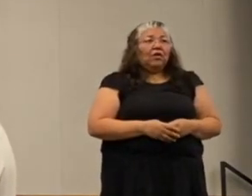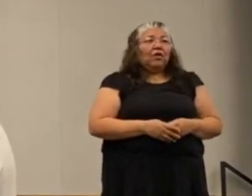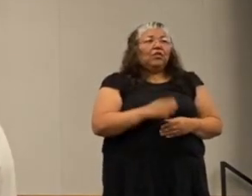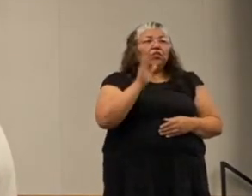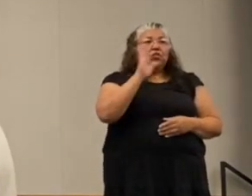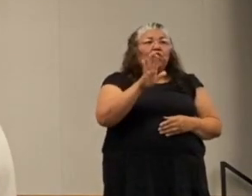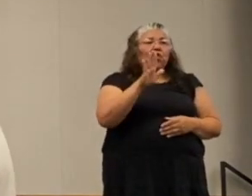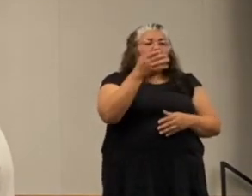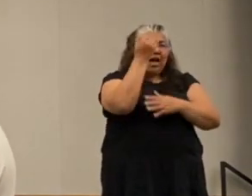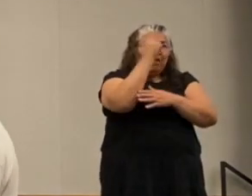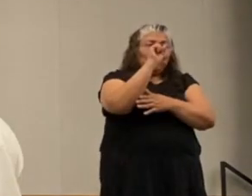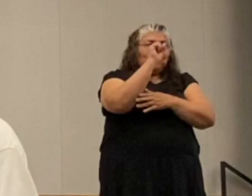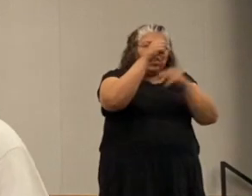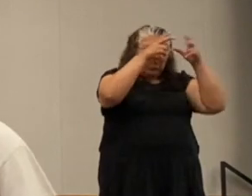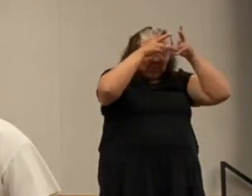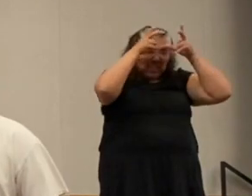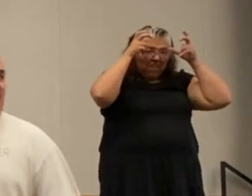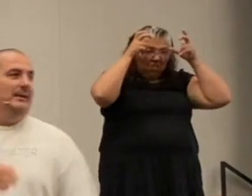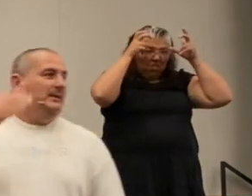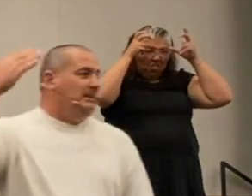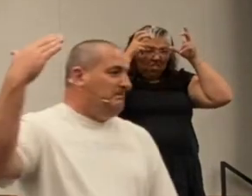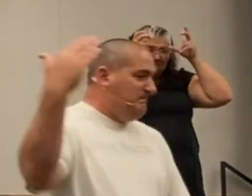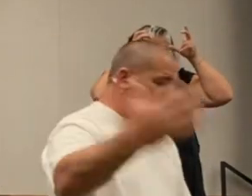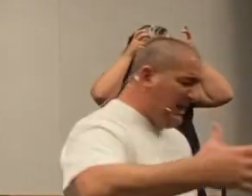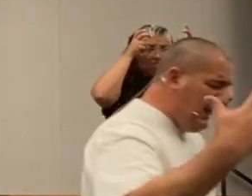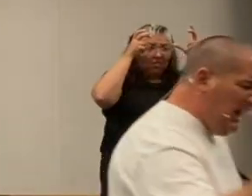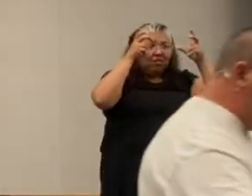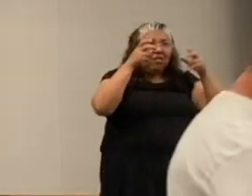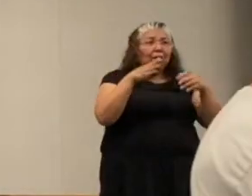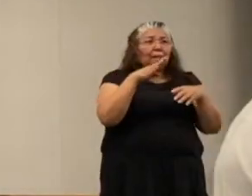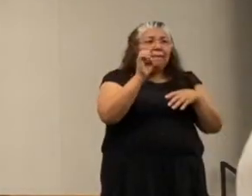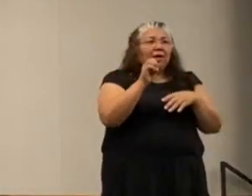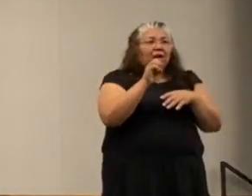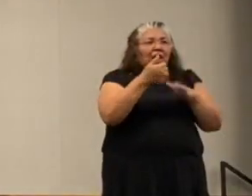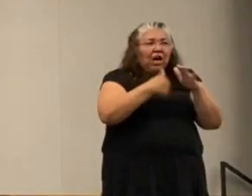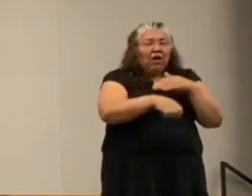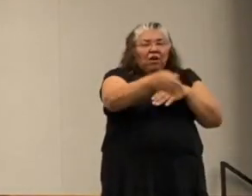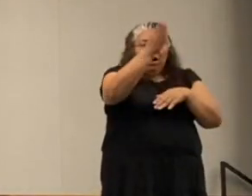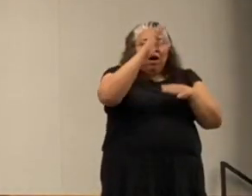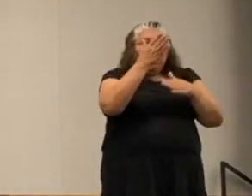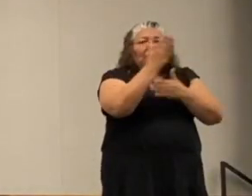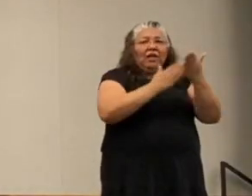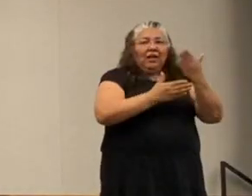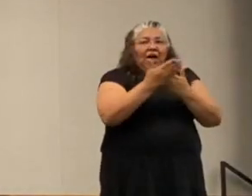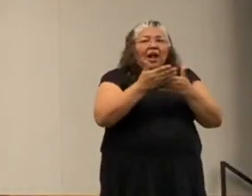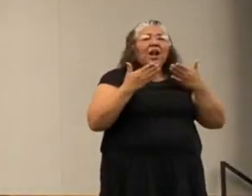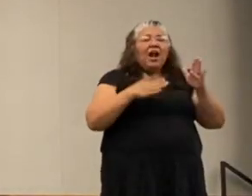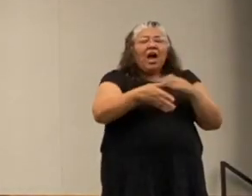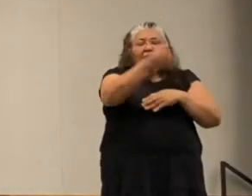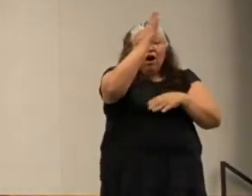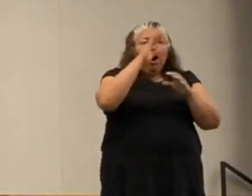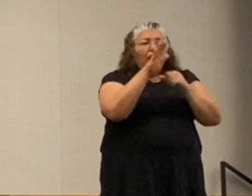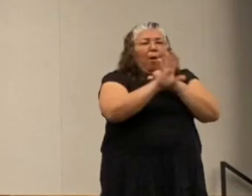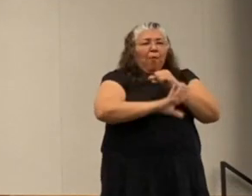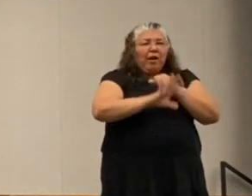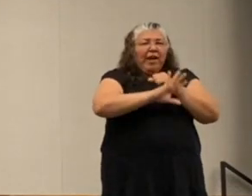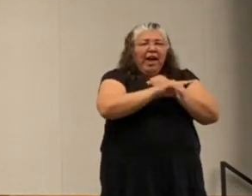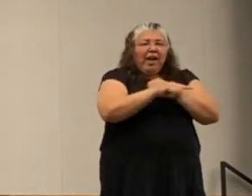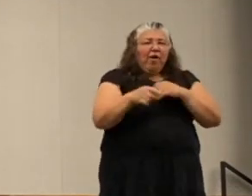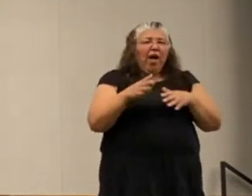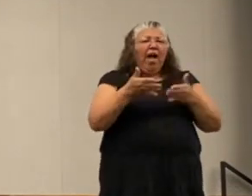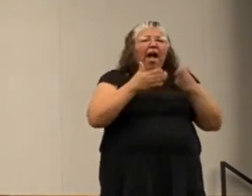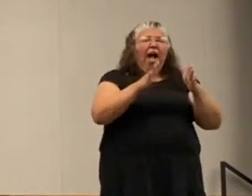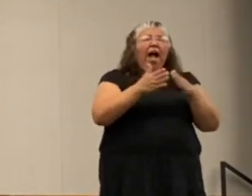Your adversary, the devil, right? Be under God's hand. Let him protect you. Let him guide